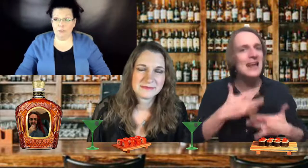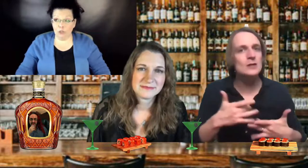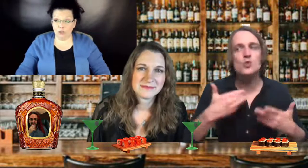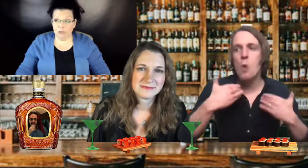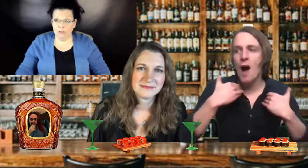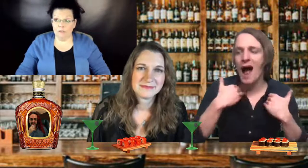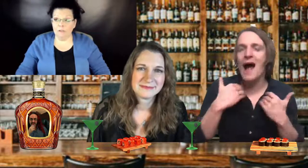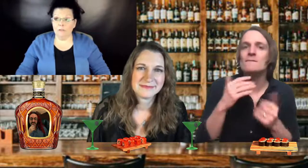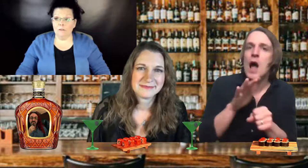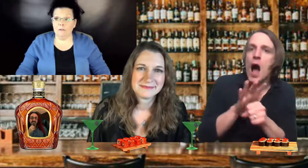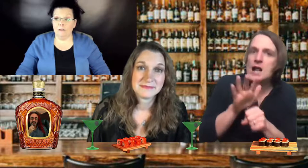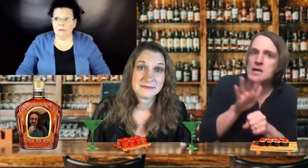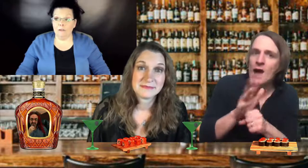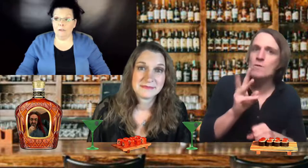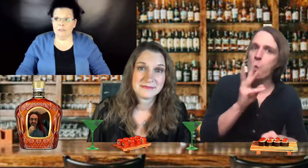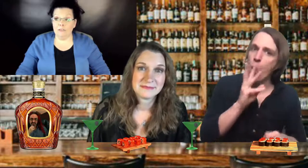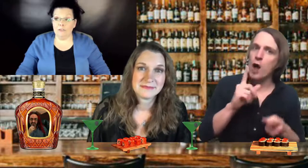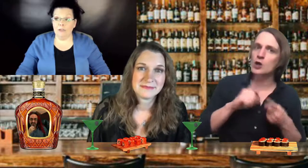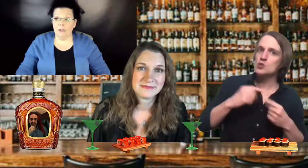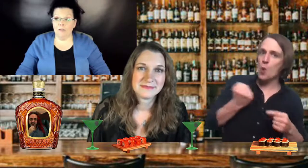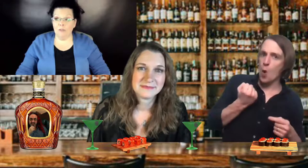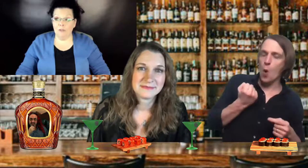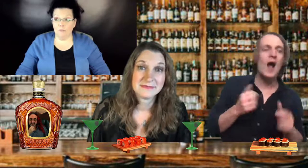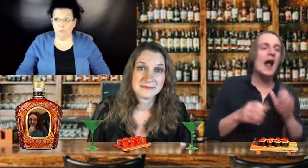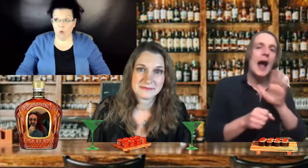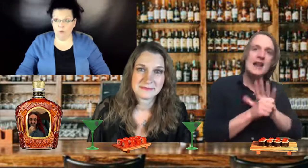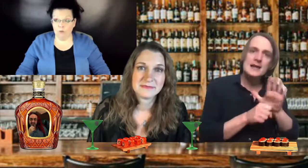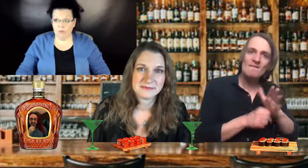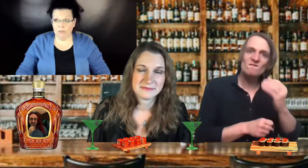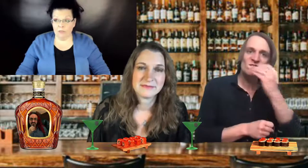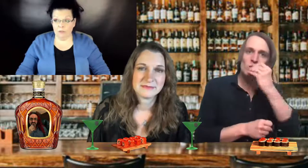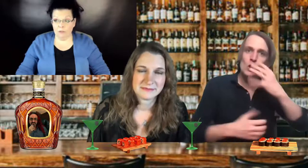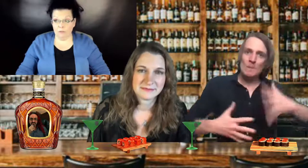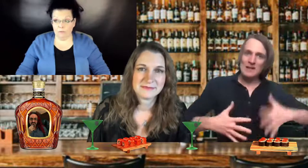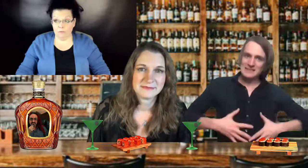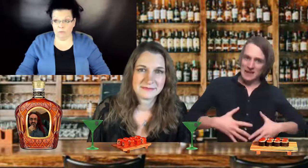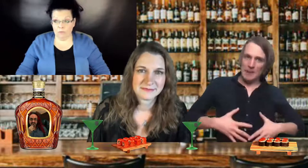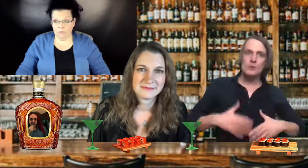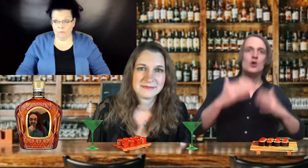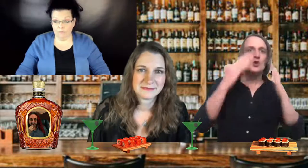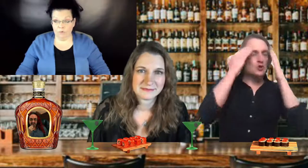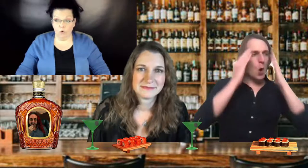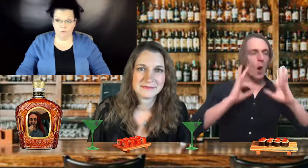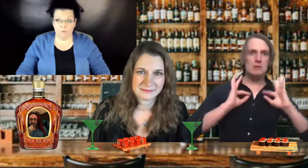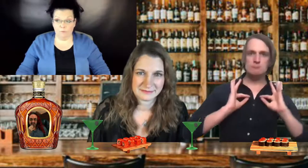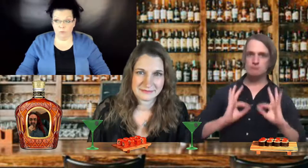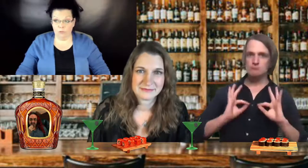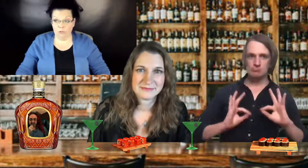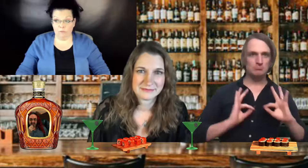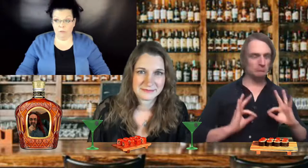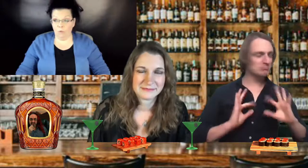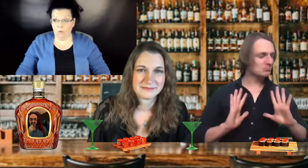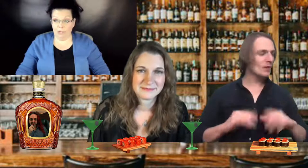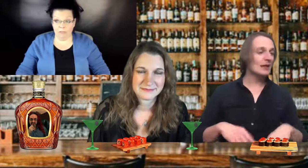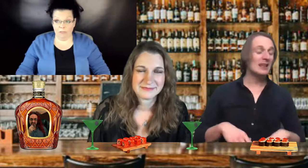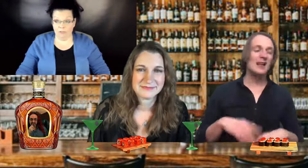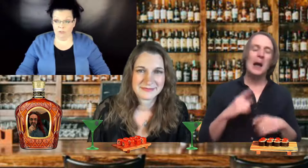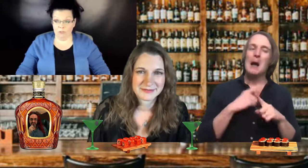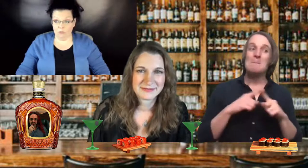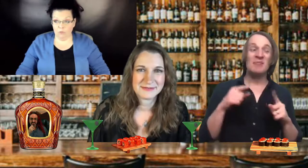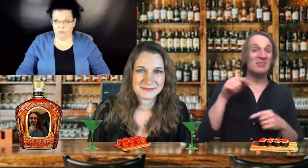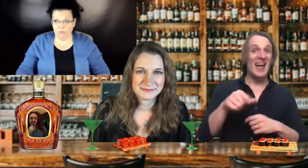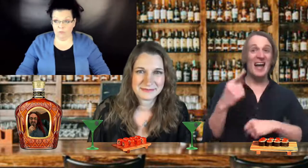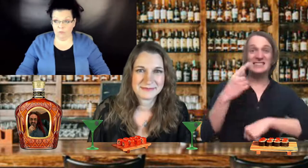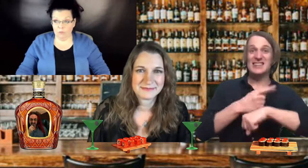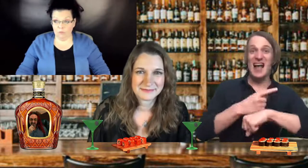I was feeling good. I tend to have enough water that, you know, enough to hold the food and wait and